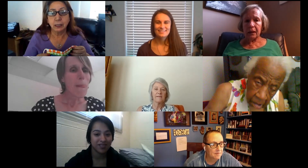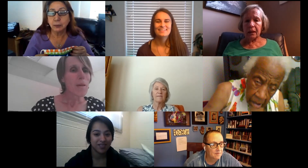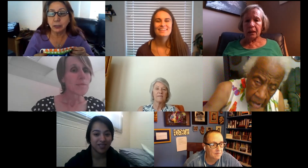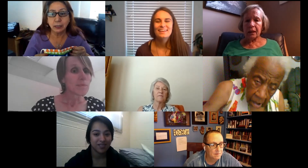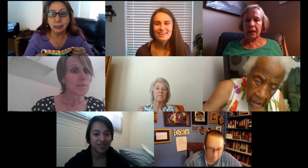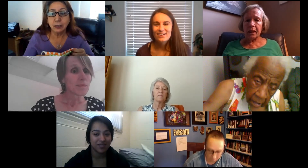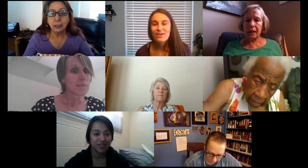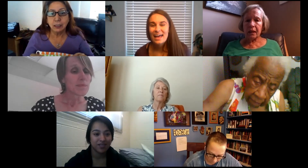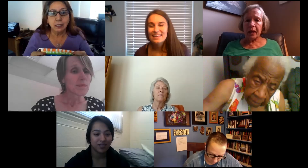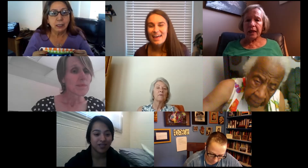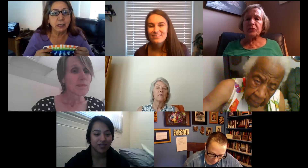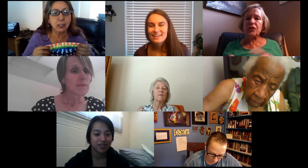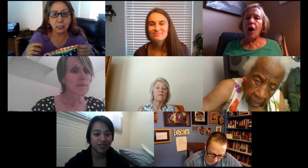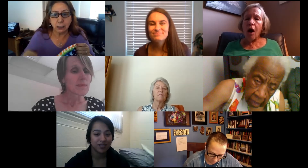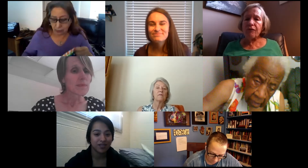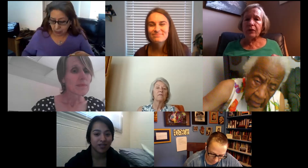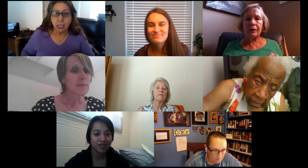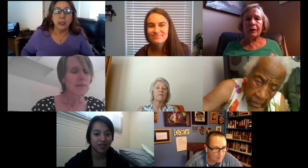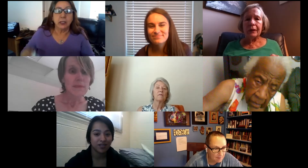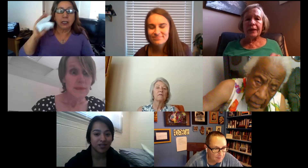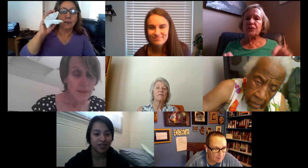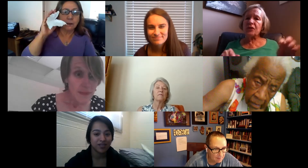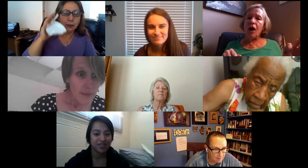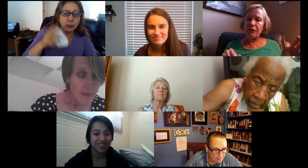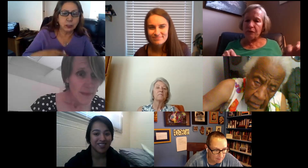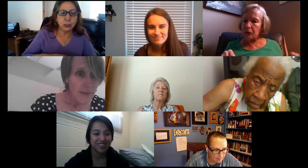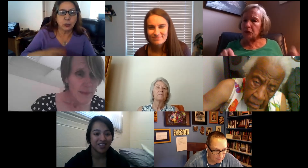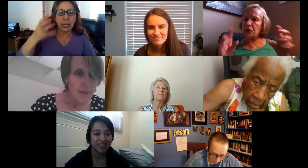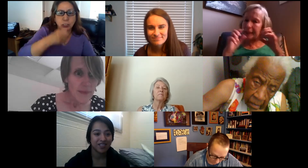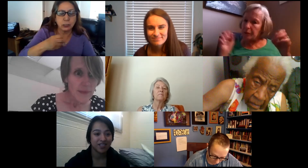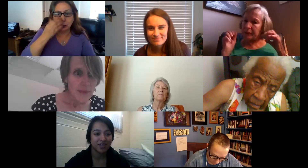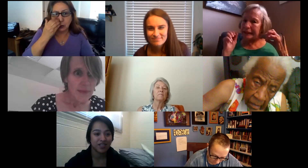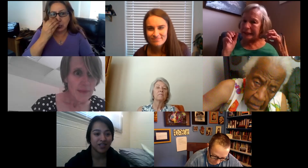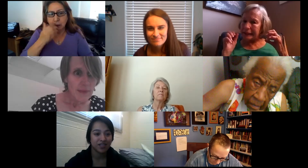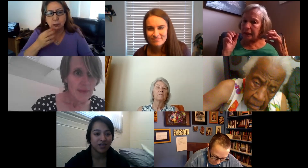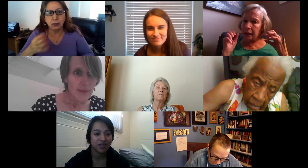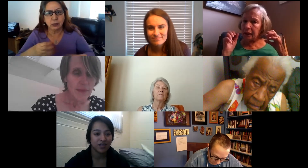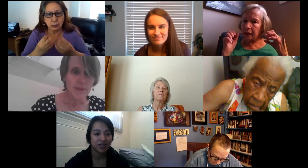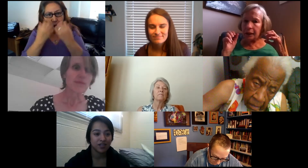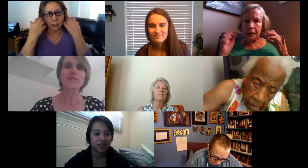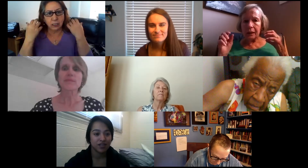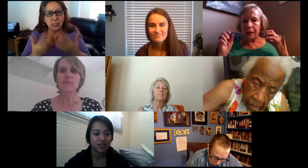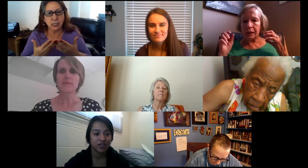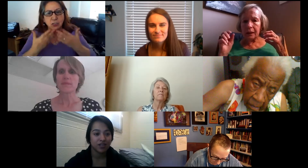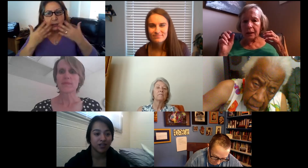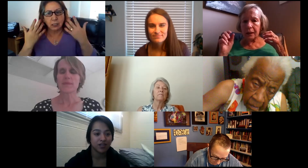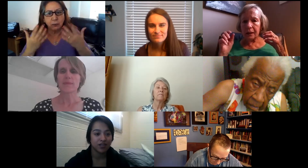I'm sorry? Go ahead, Catherine. The coffee filter is to catch, you know how any